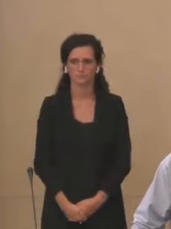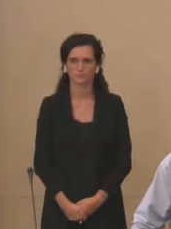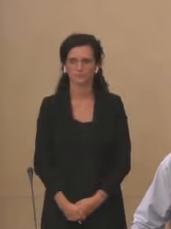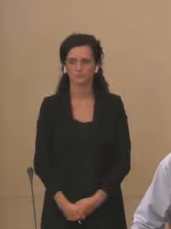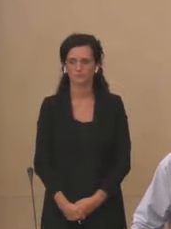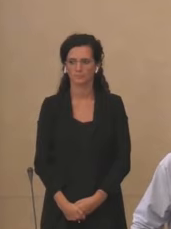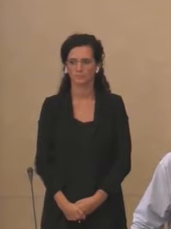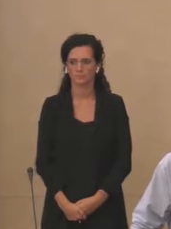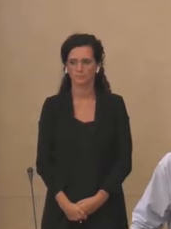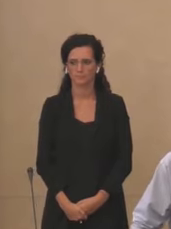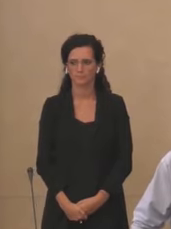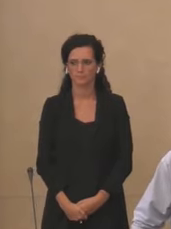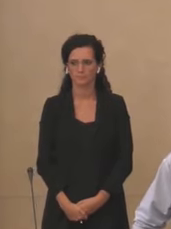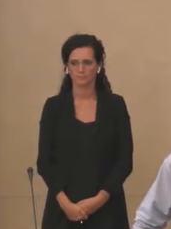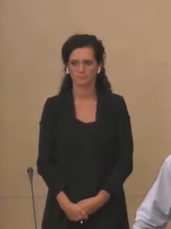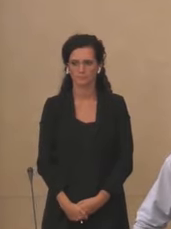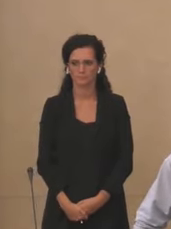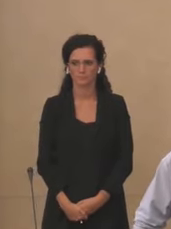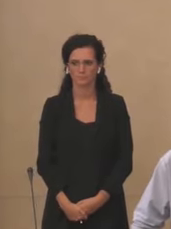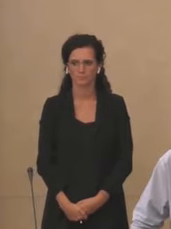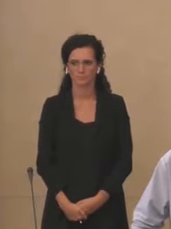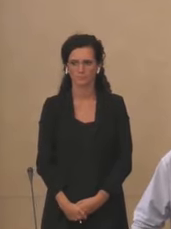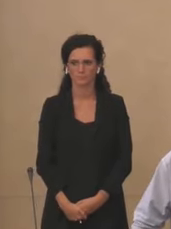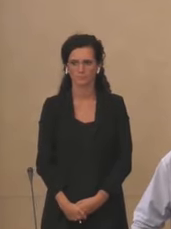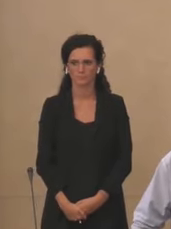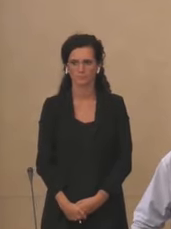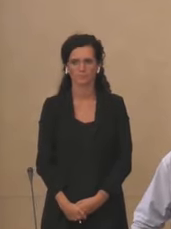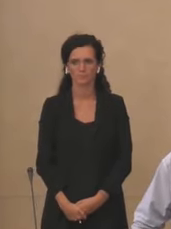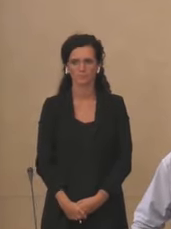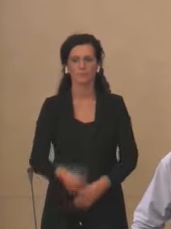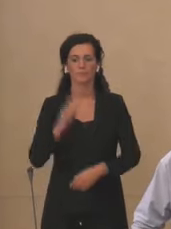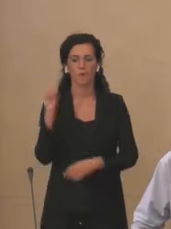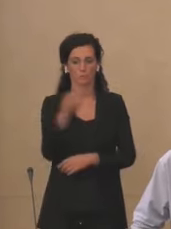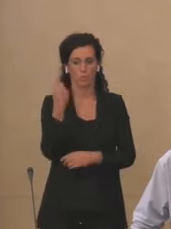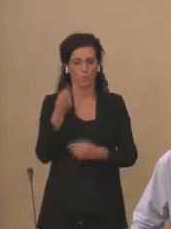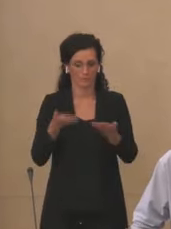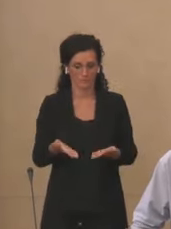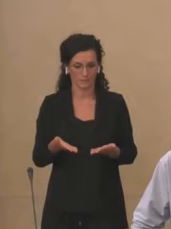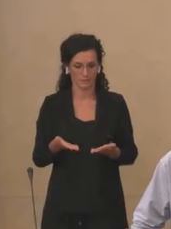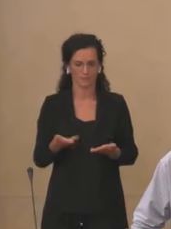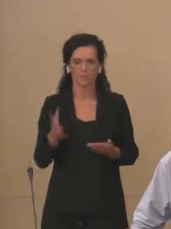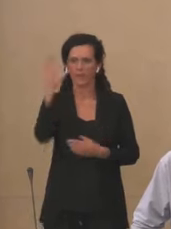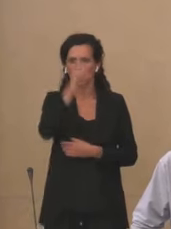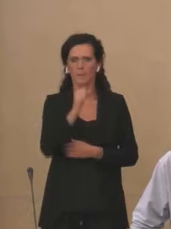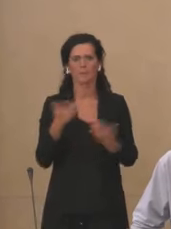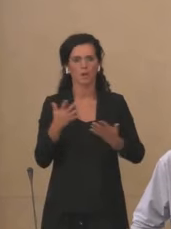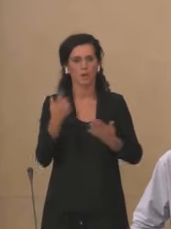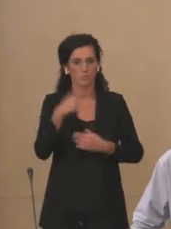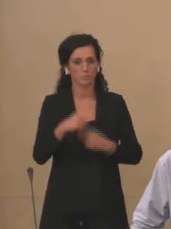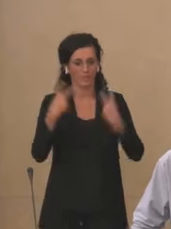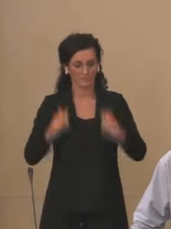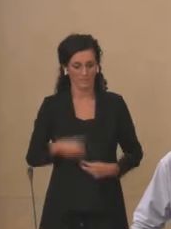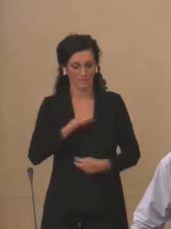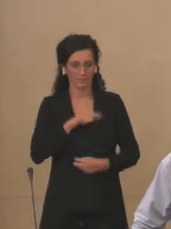Everyone here must understand that we are in the greatest fight of our lives when doctors are prevented from treating their patients with